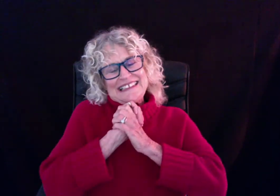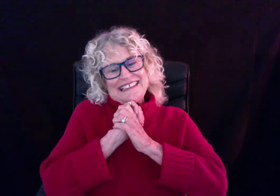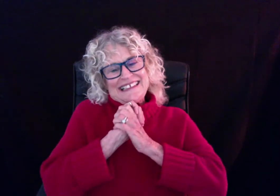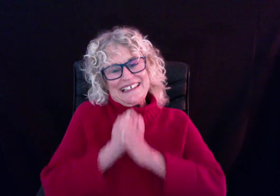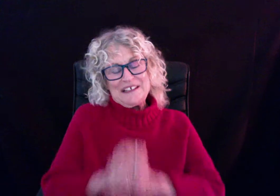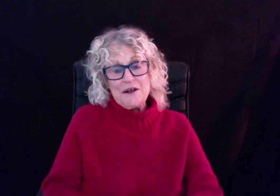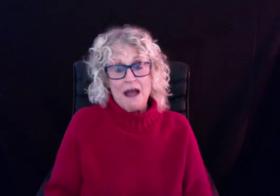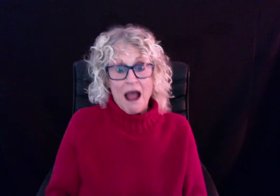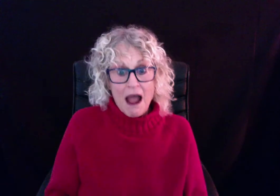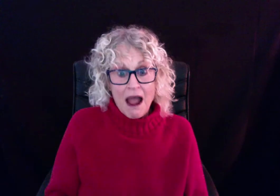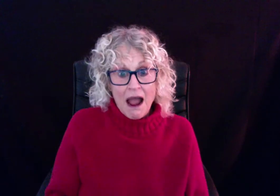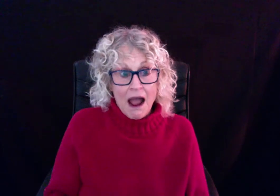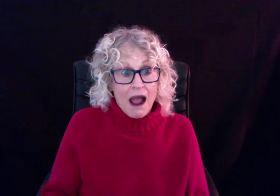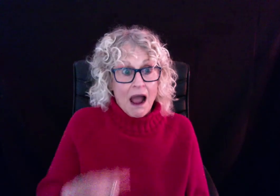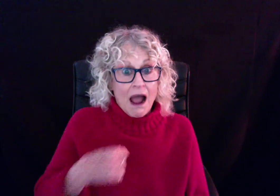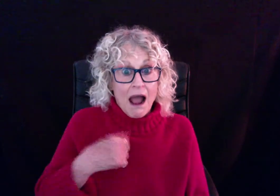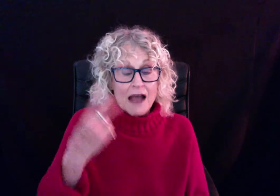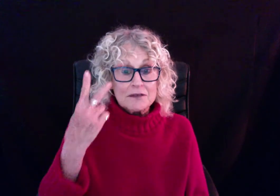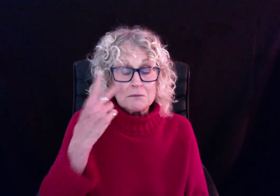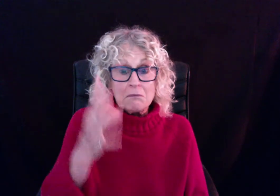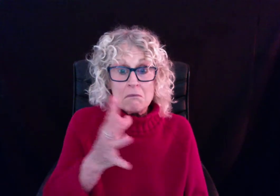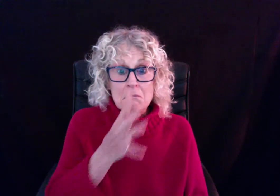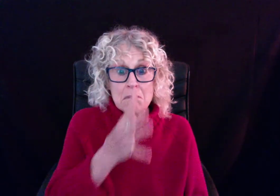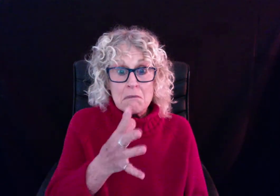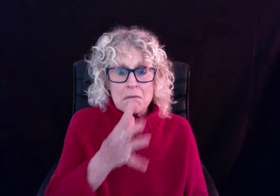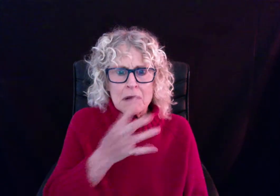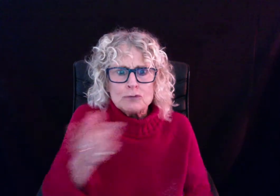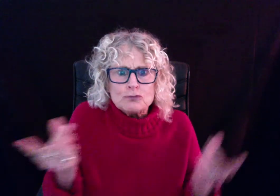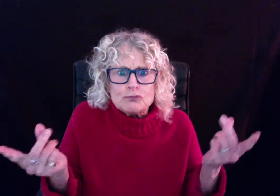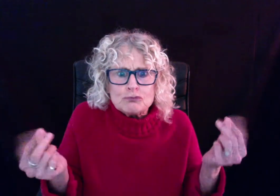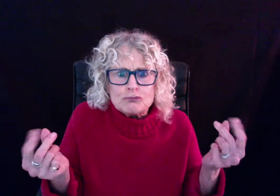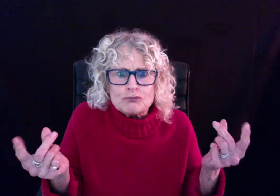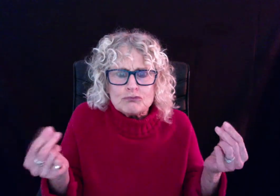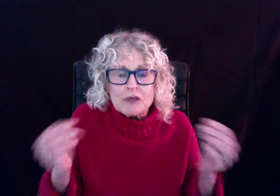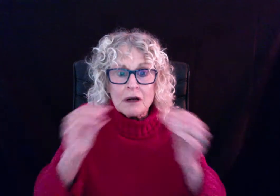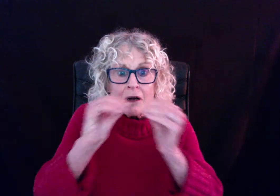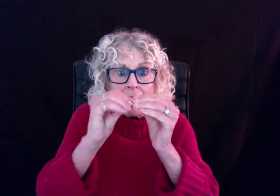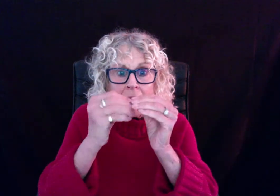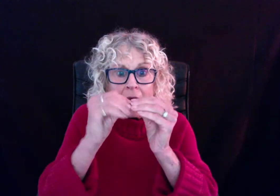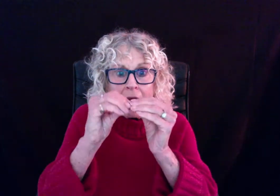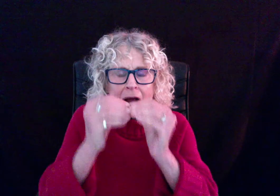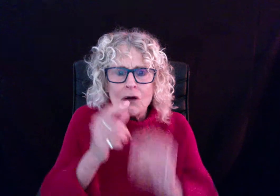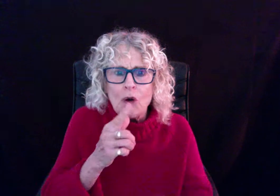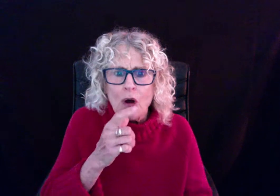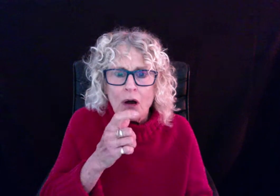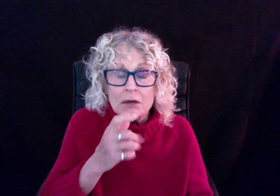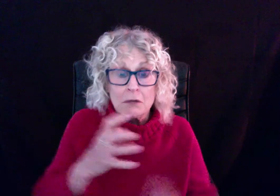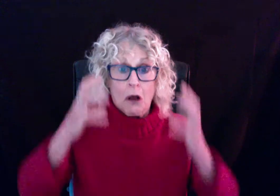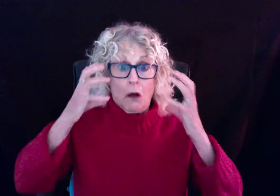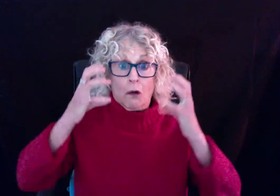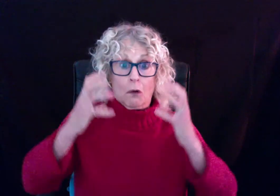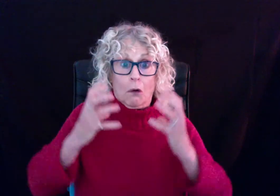I saw mommy kissing Santa Claus